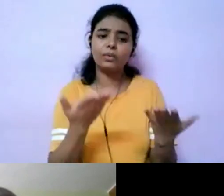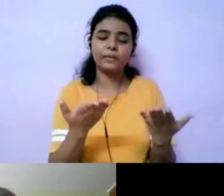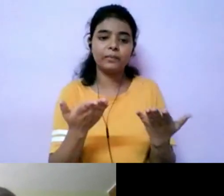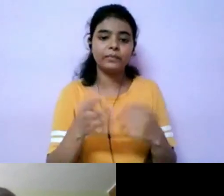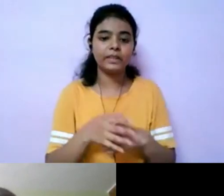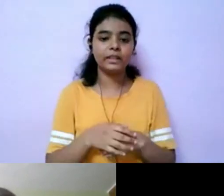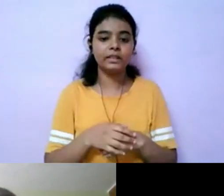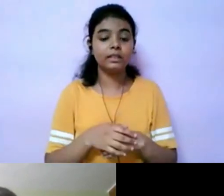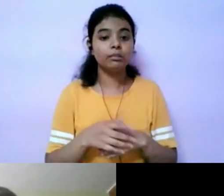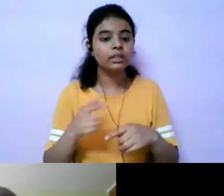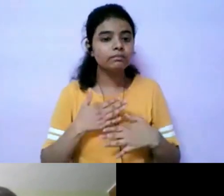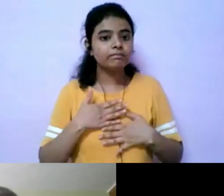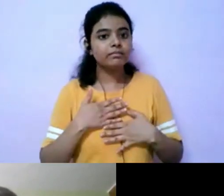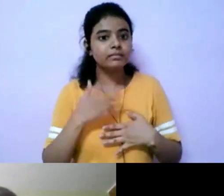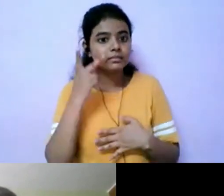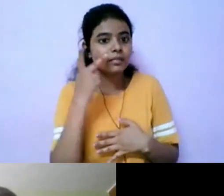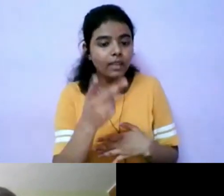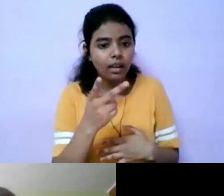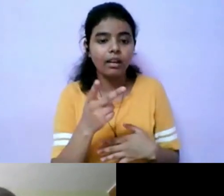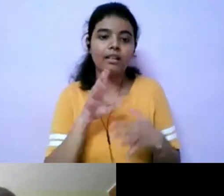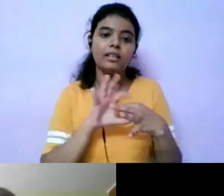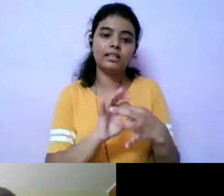and breathtaking. And